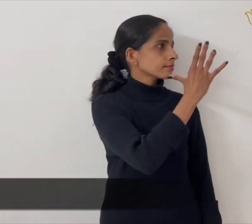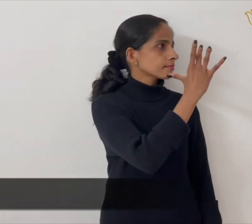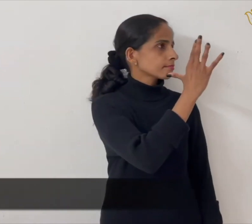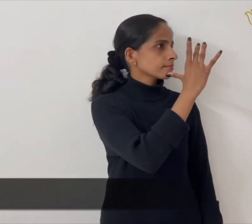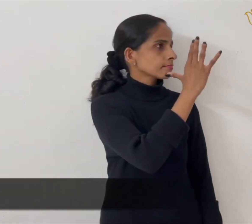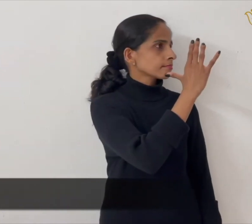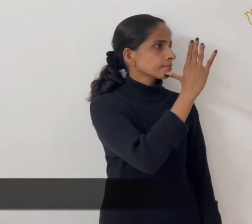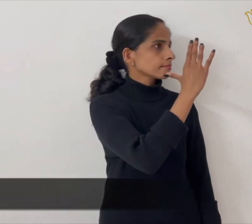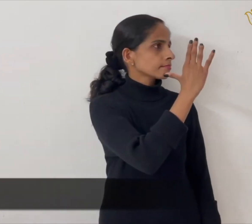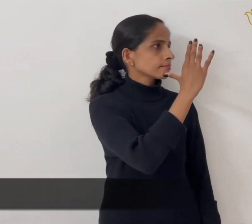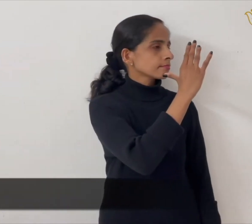Oman,